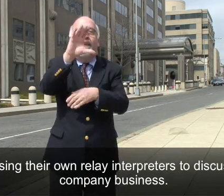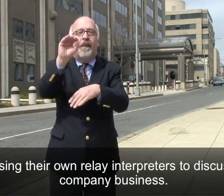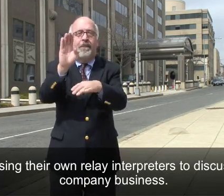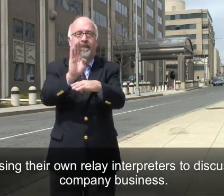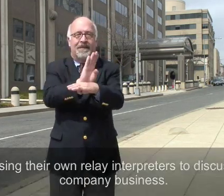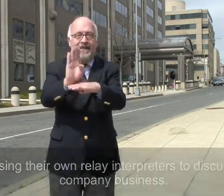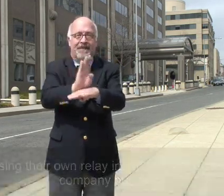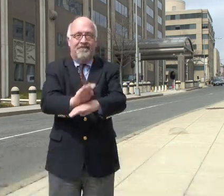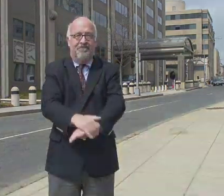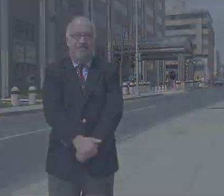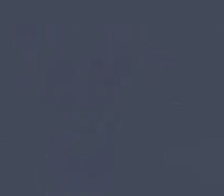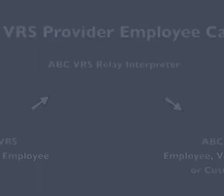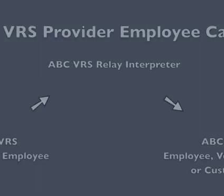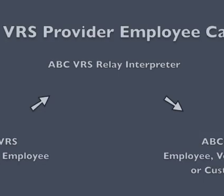discuss company business.